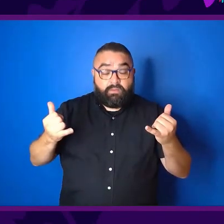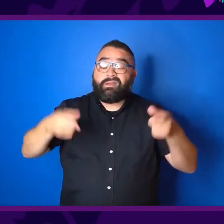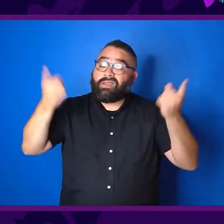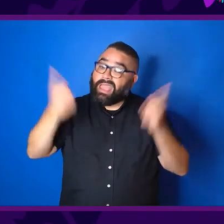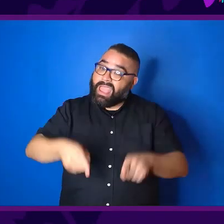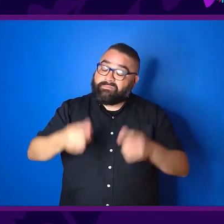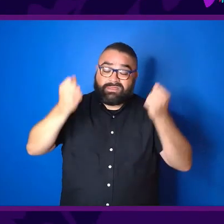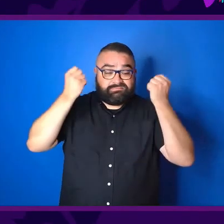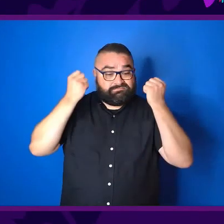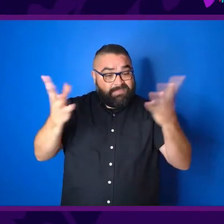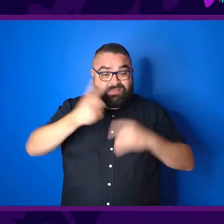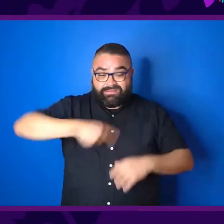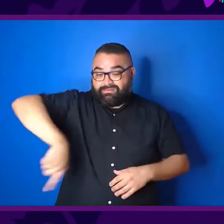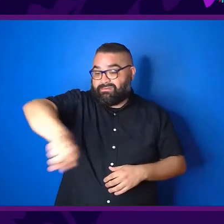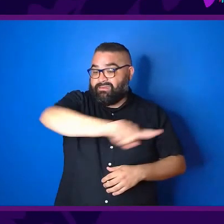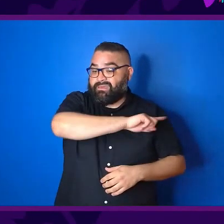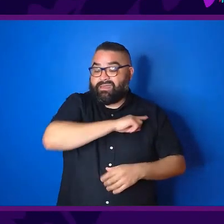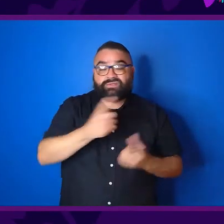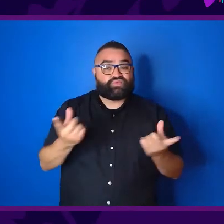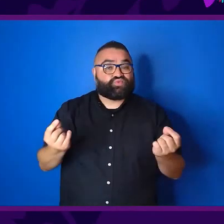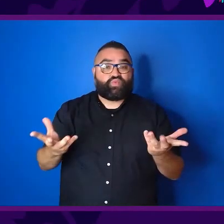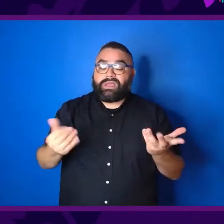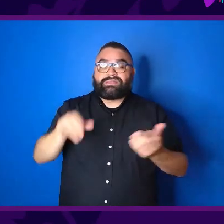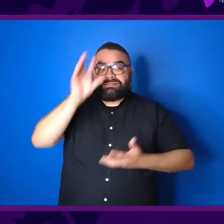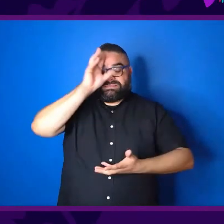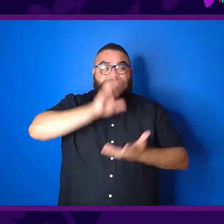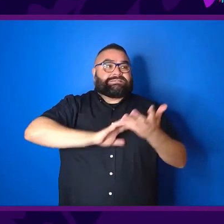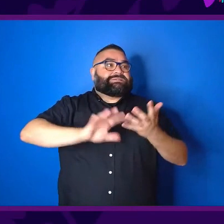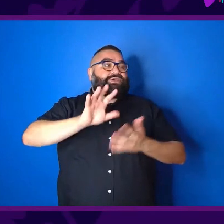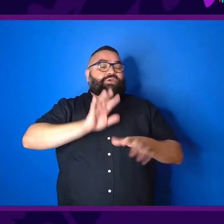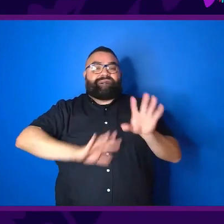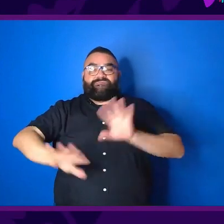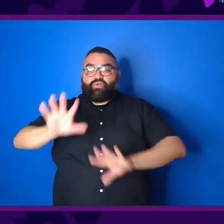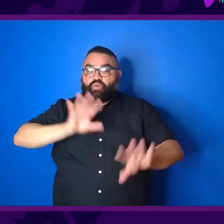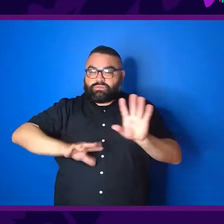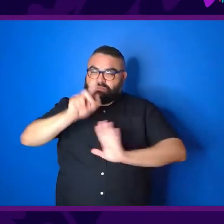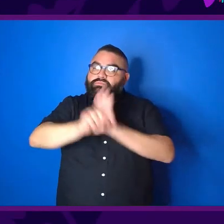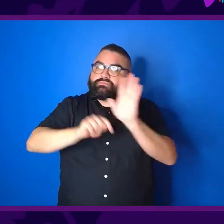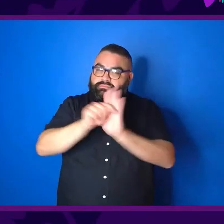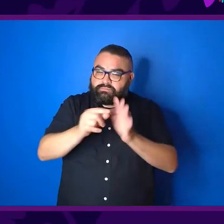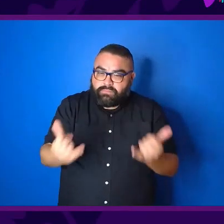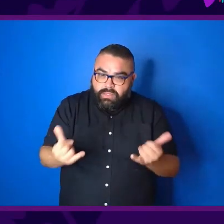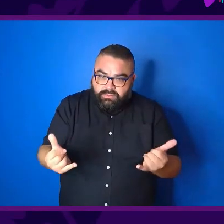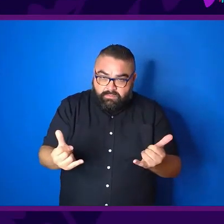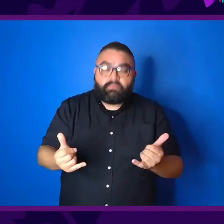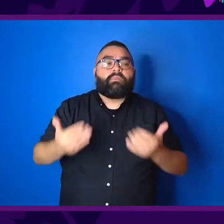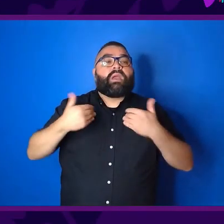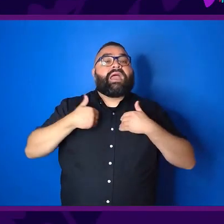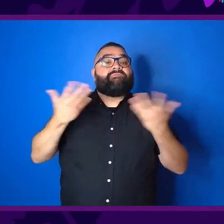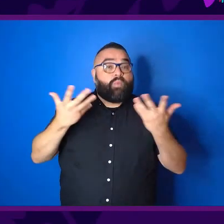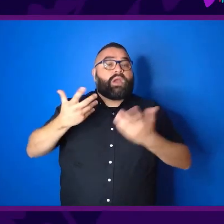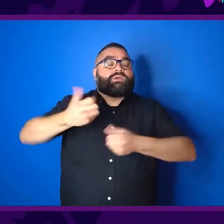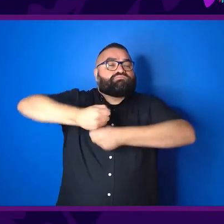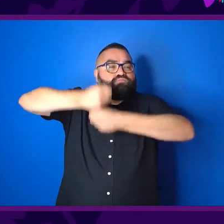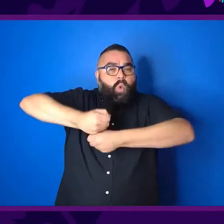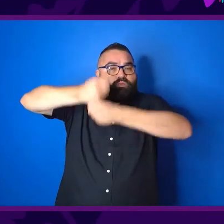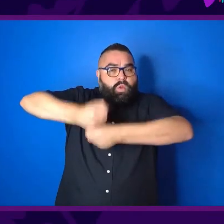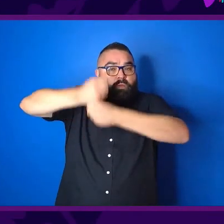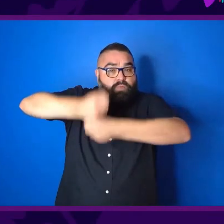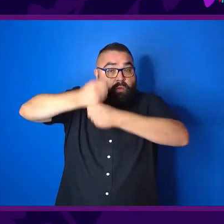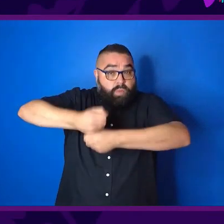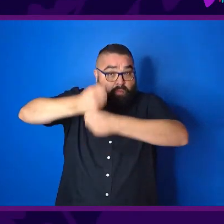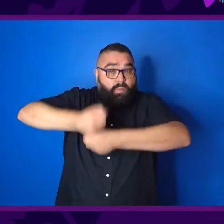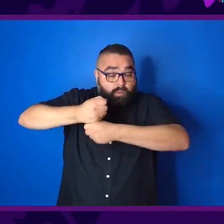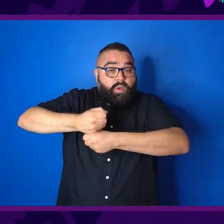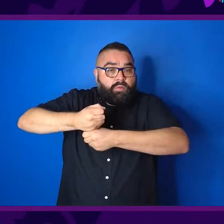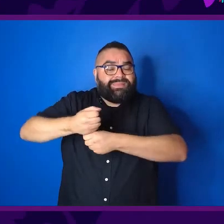are in the middle of a very confusing era. We have the protests happening along with the global pandemic